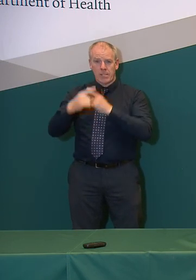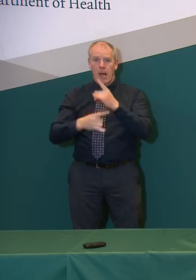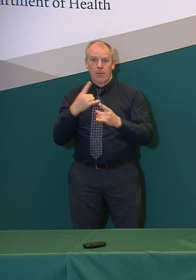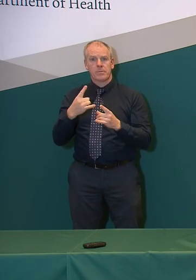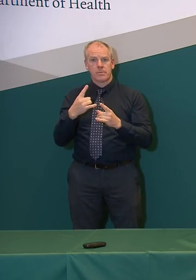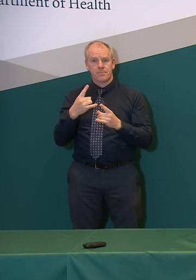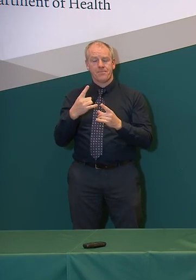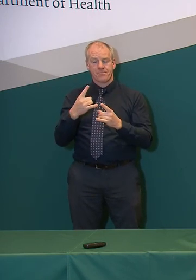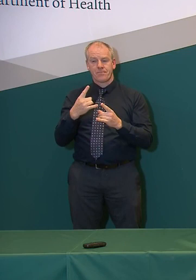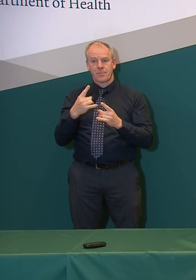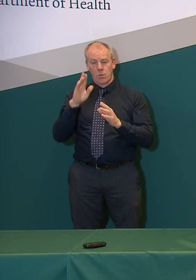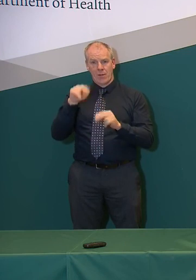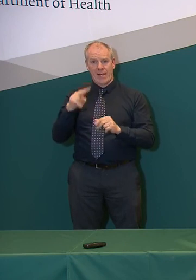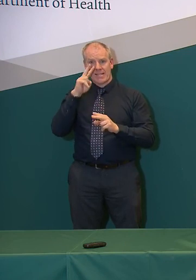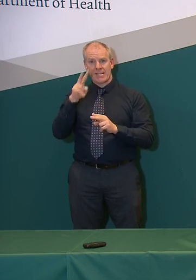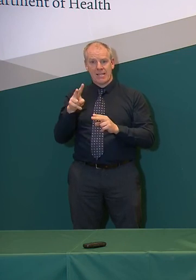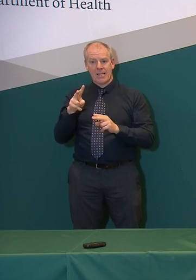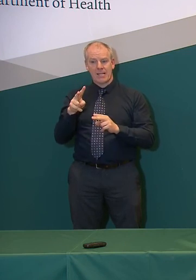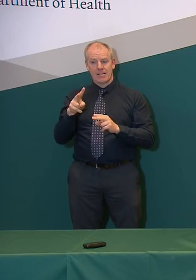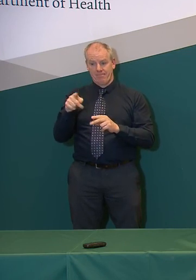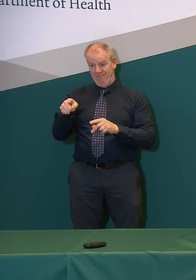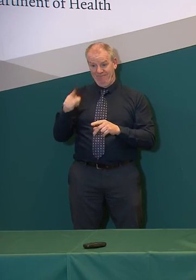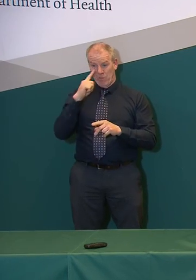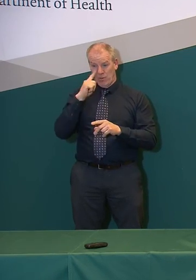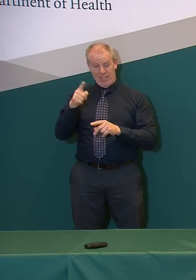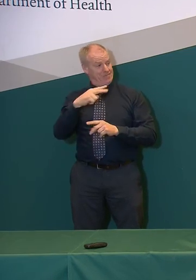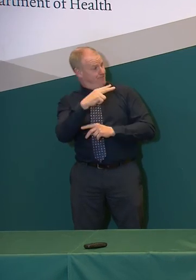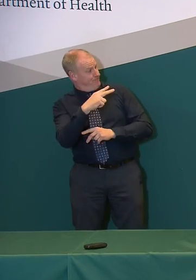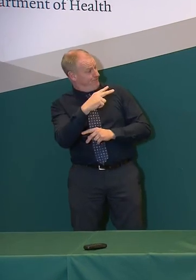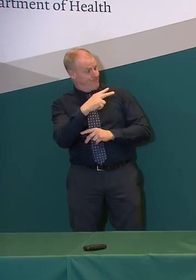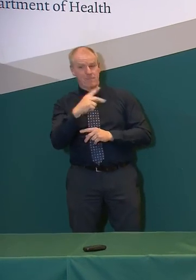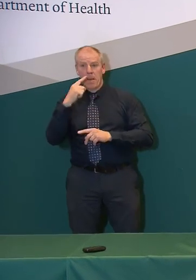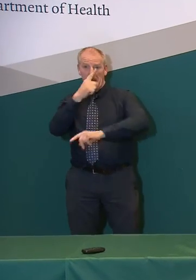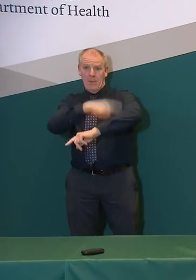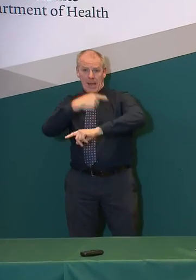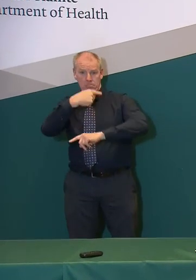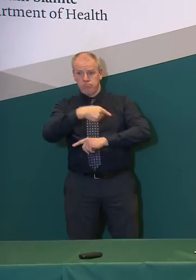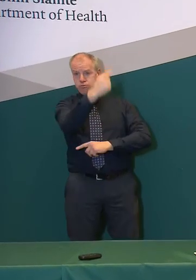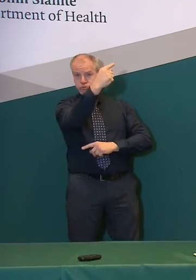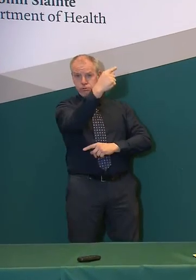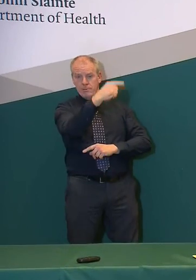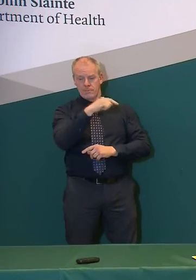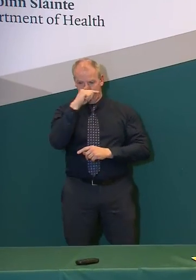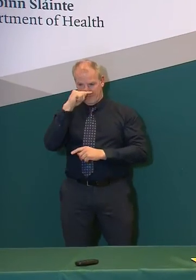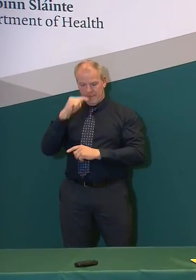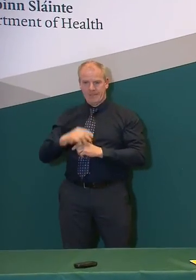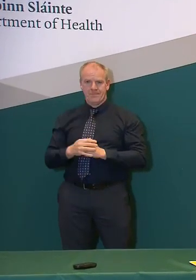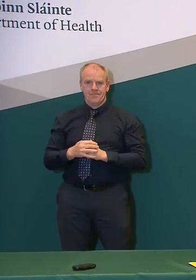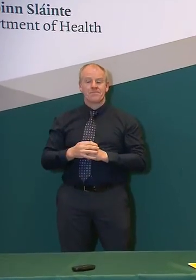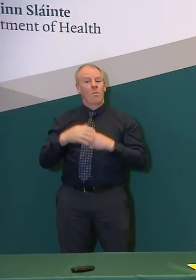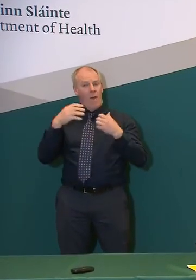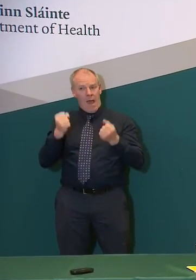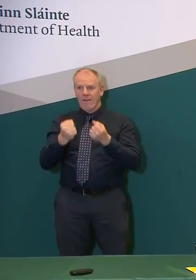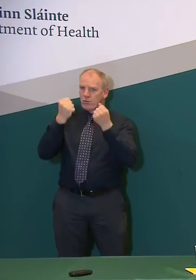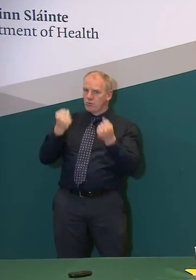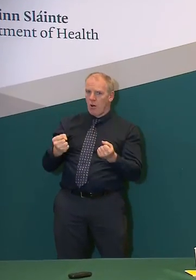is displayed as the black curve on the chart here behind me. So there was that very